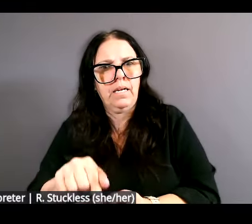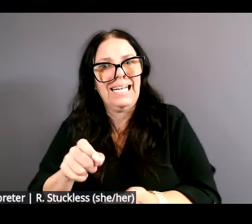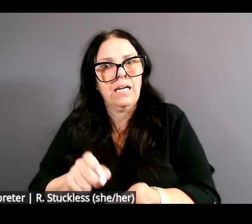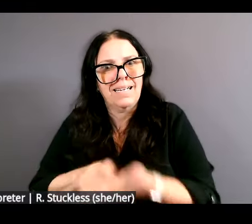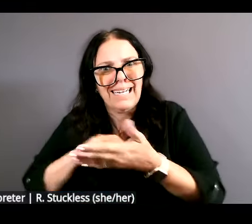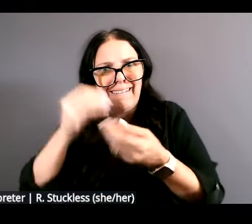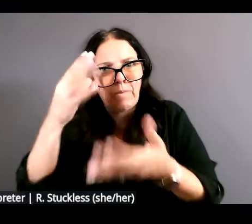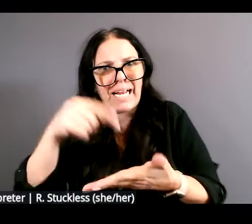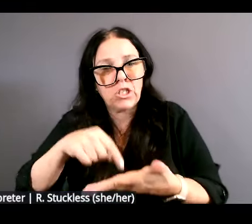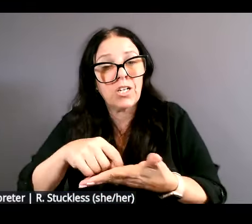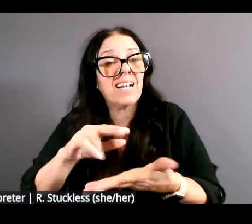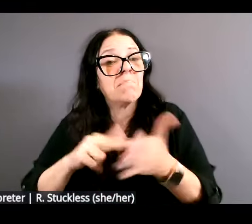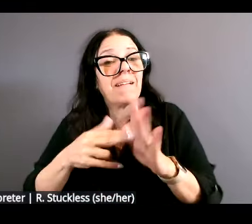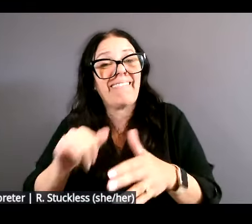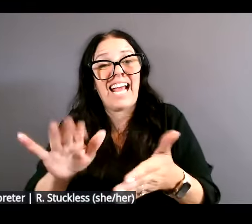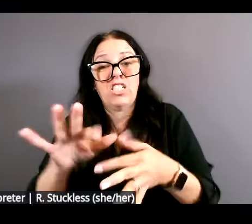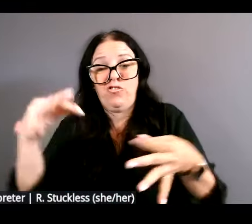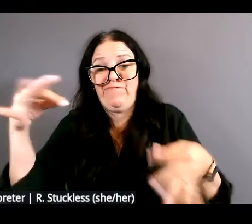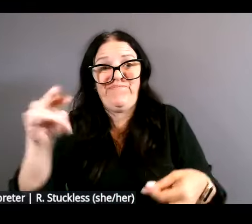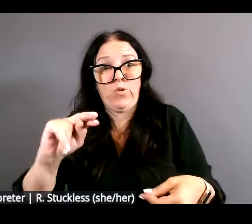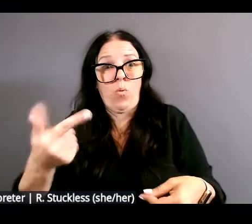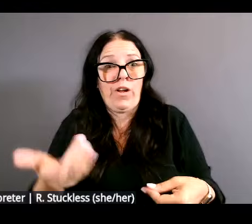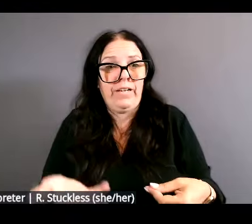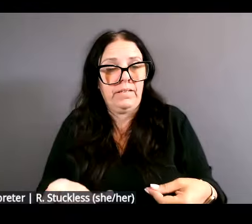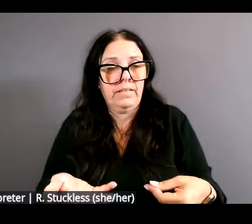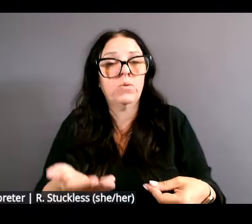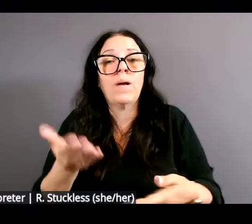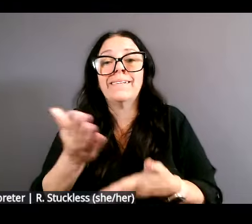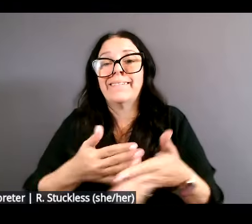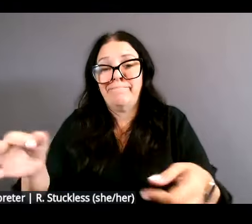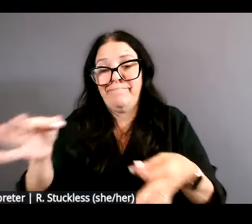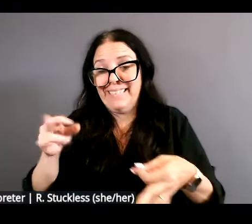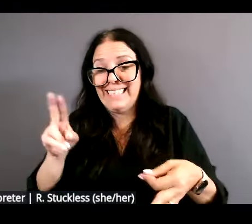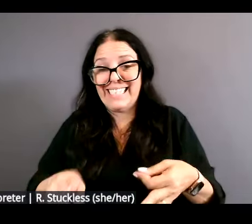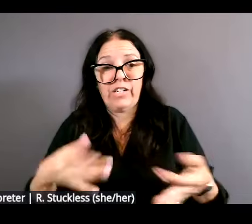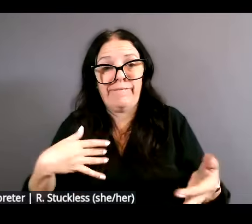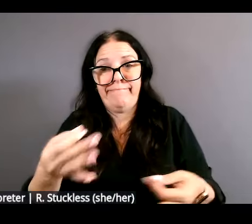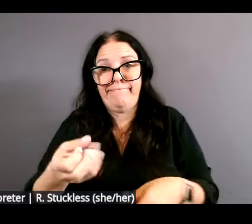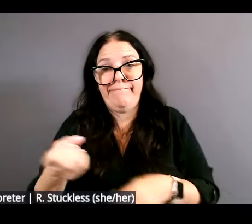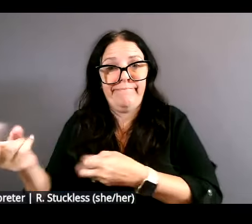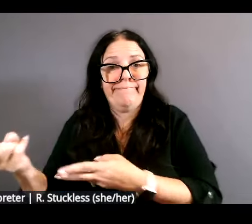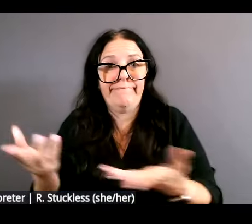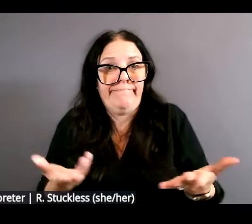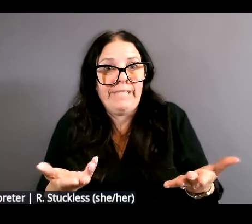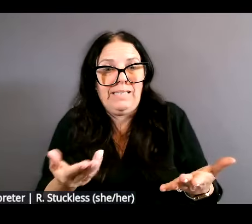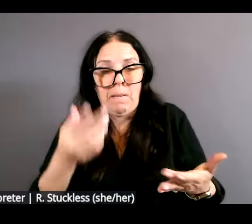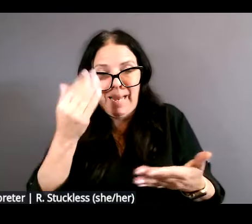So we have had drives that have had significant numbers of sheets just completely eliminated because the